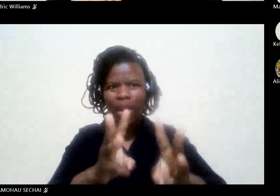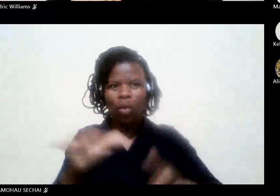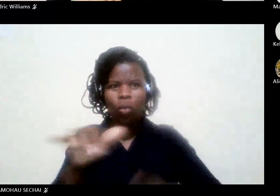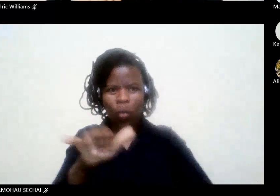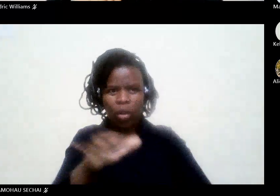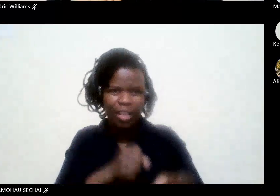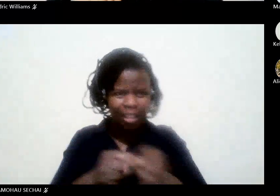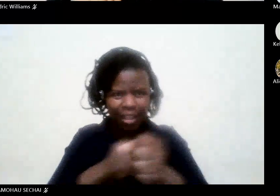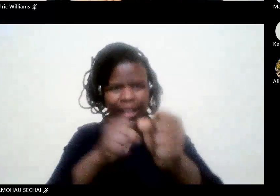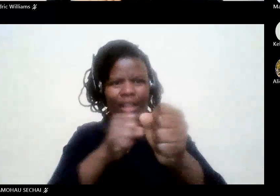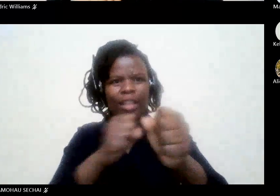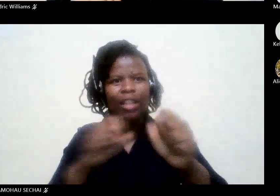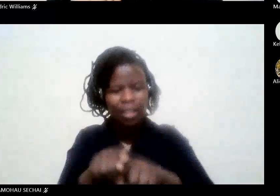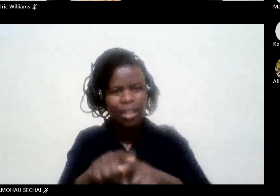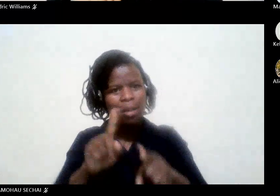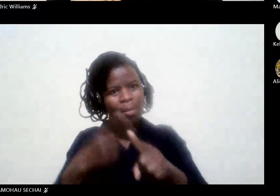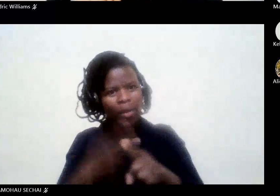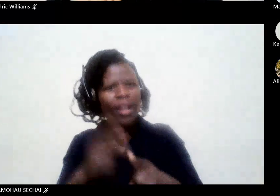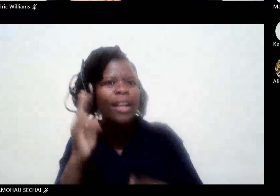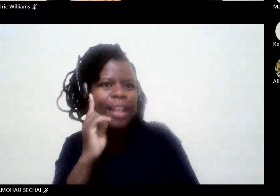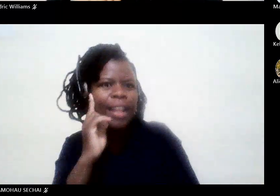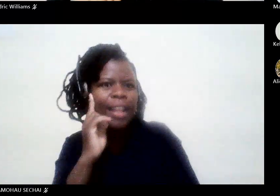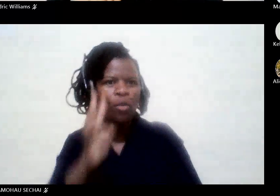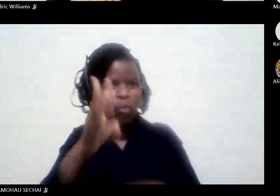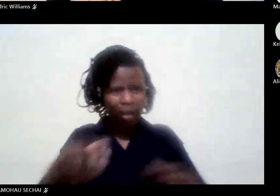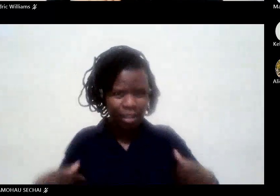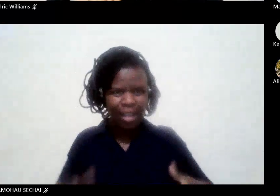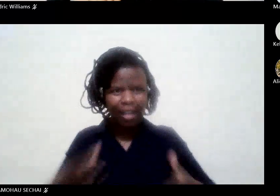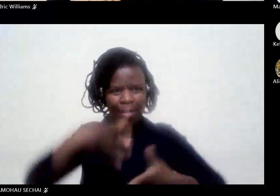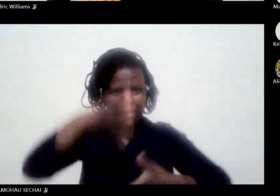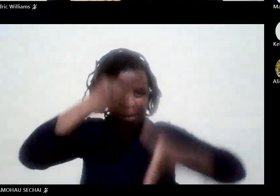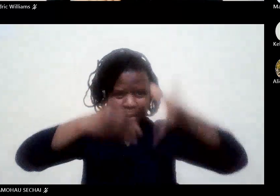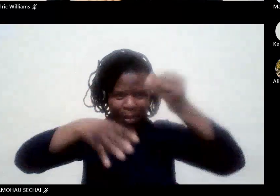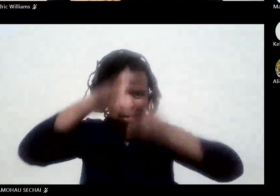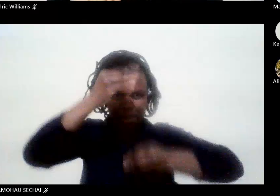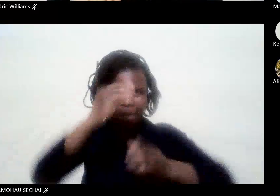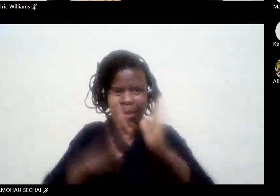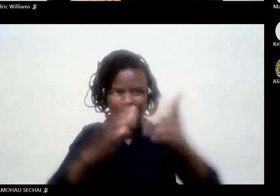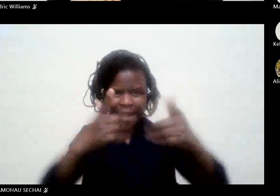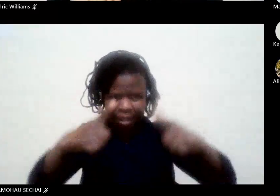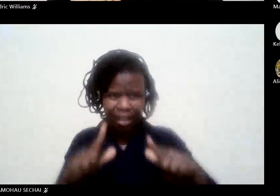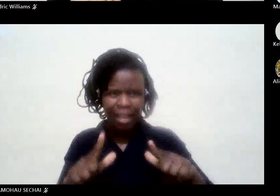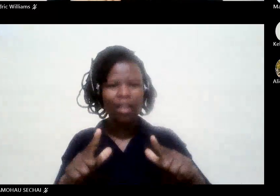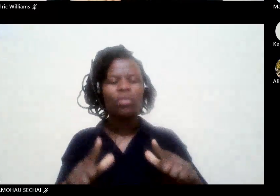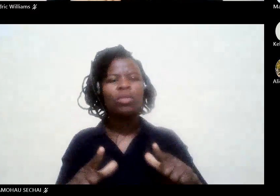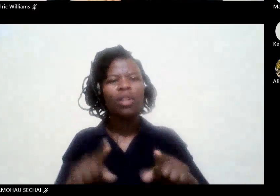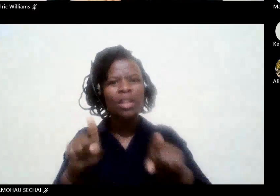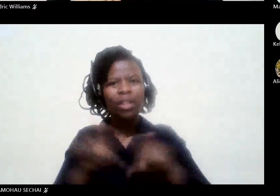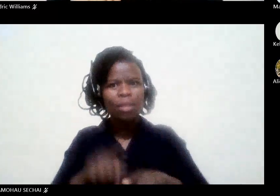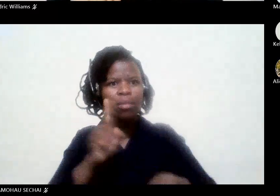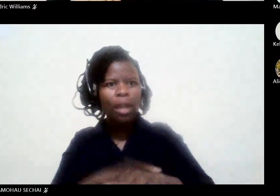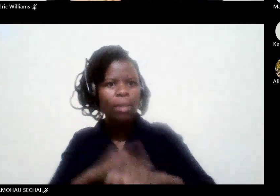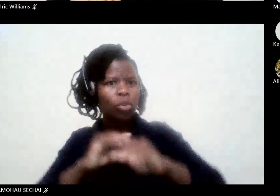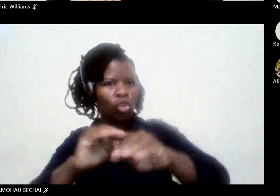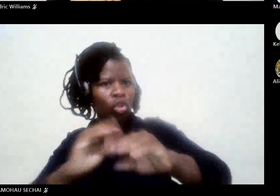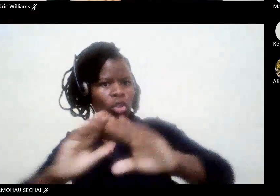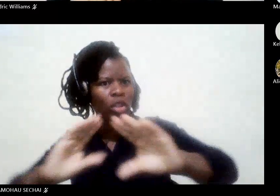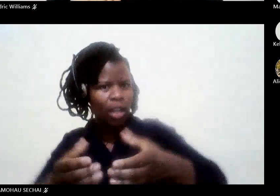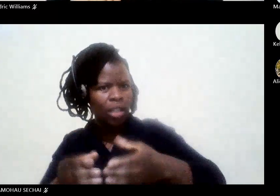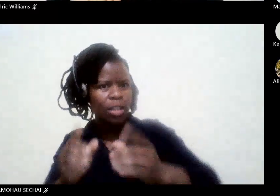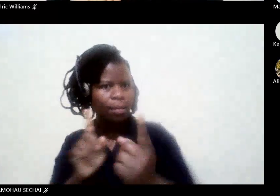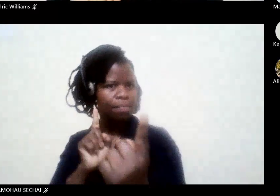who is deaf, they'll start learning sign language. That's one of the ways. Okay, you start learning when you're teaching in class, face the learners.